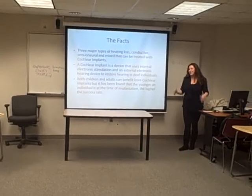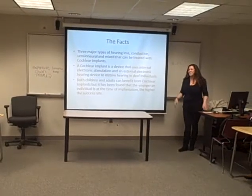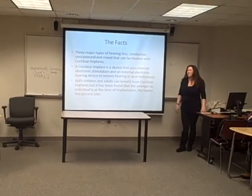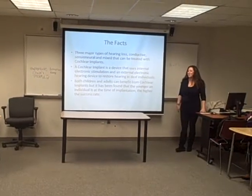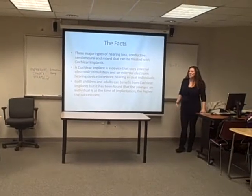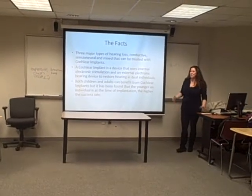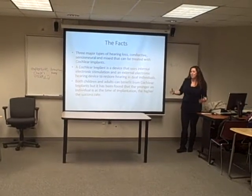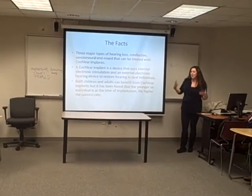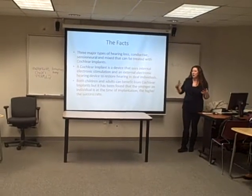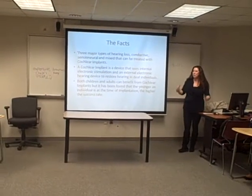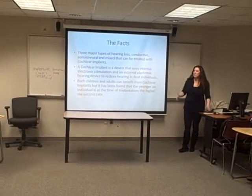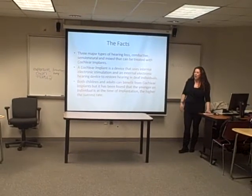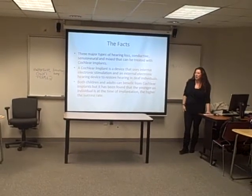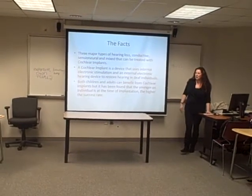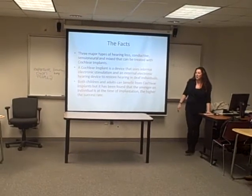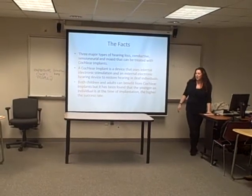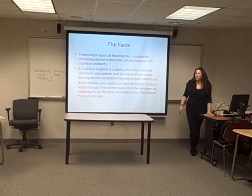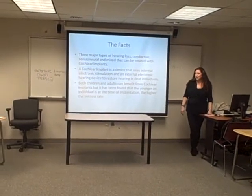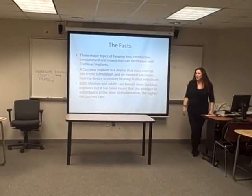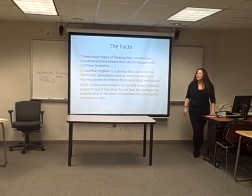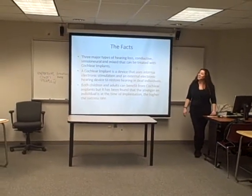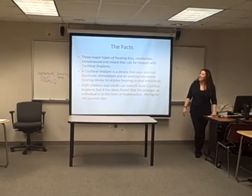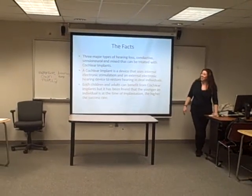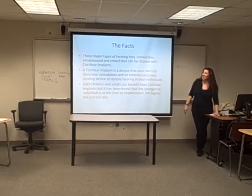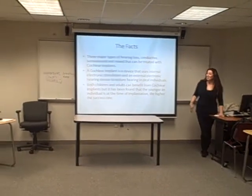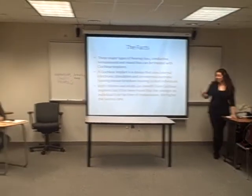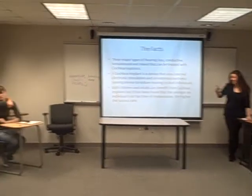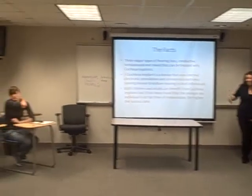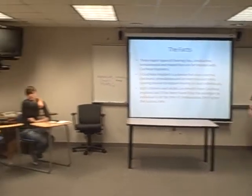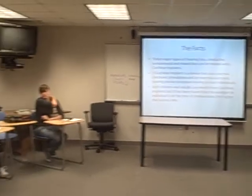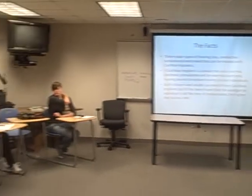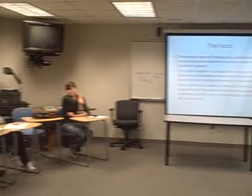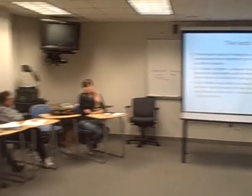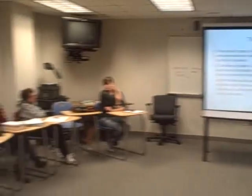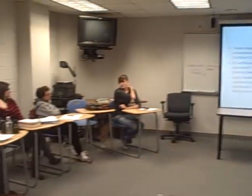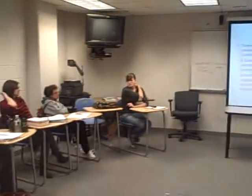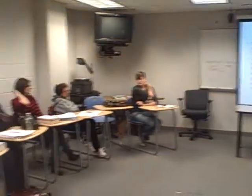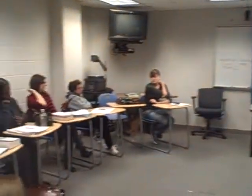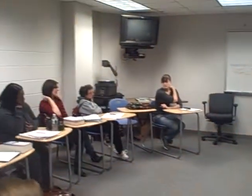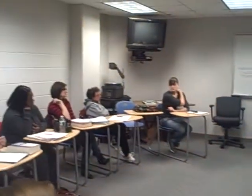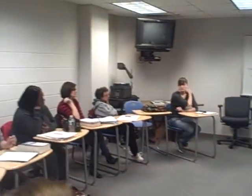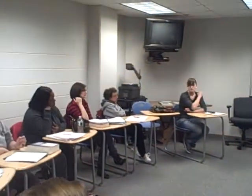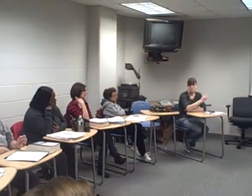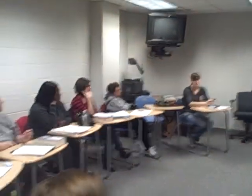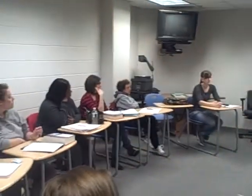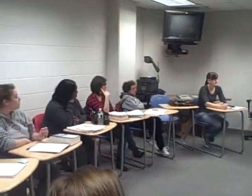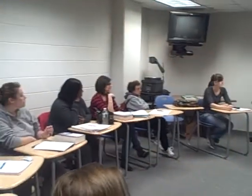it's a little easier for them to pick it back up again. Thank you. What was your